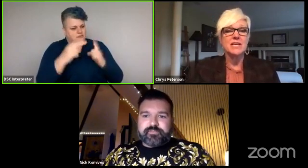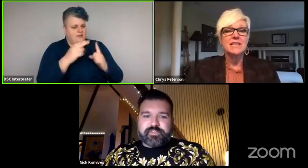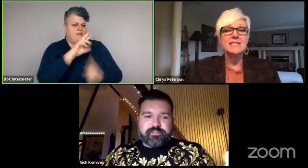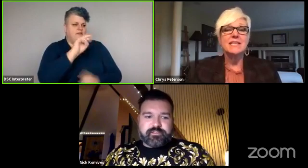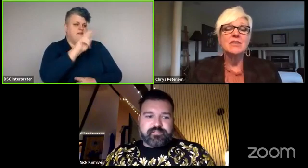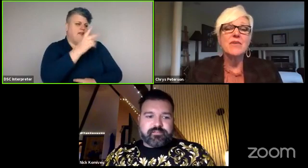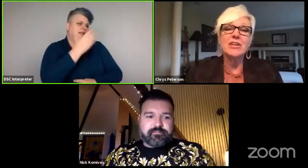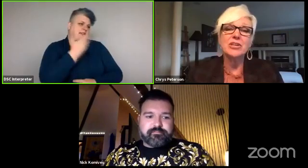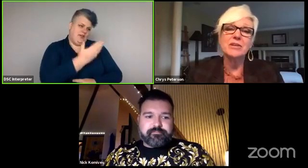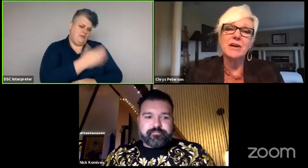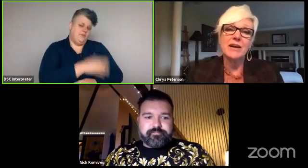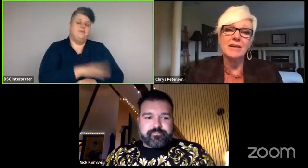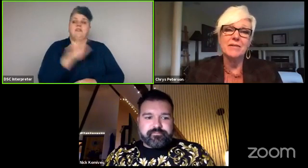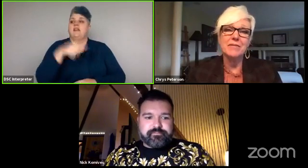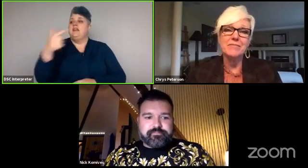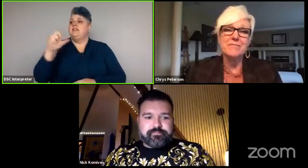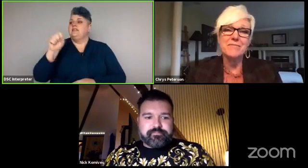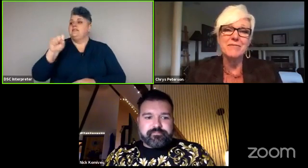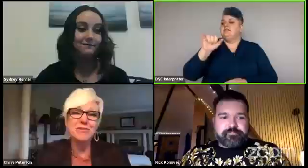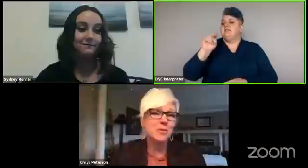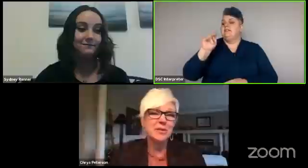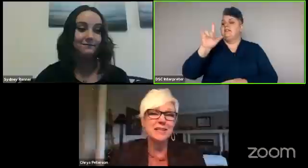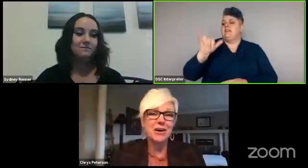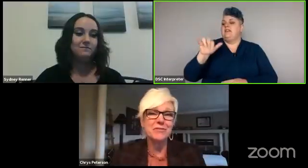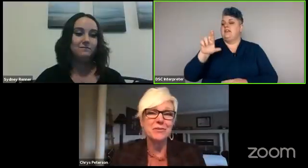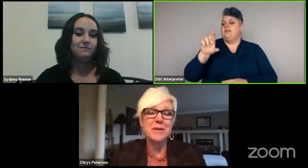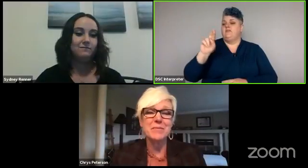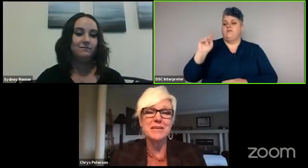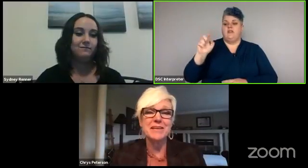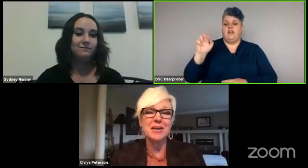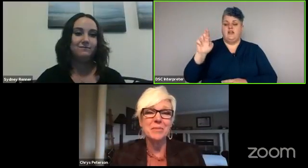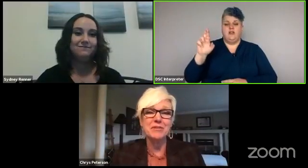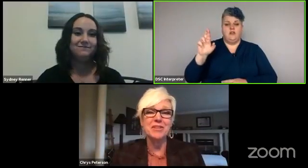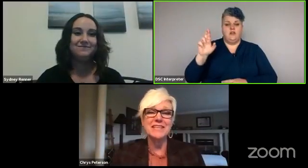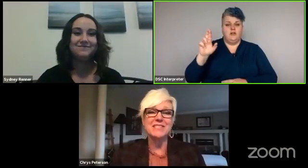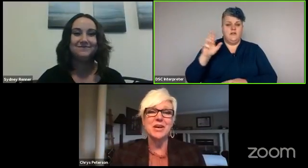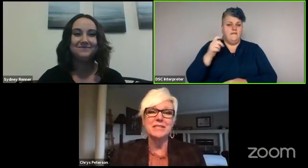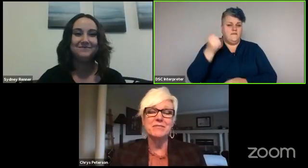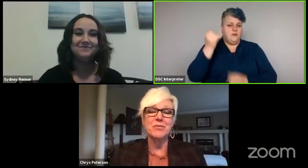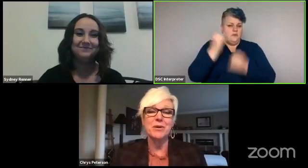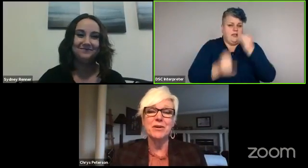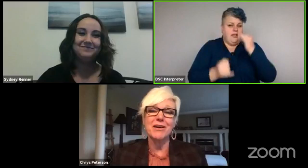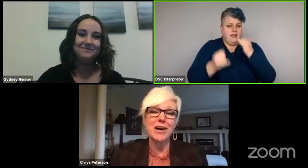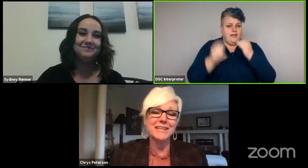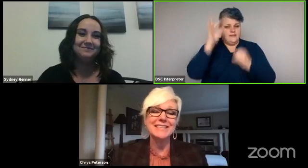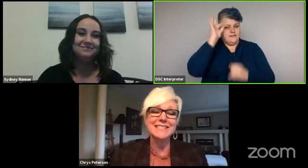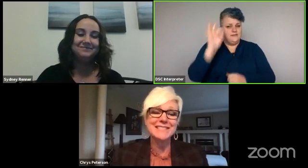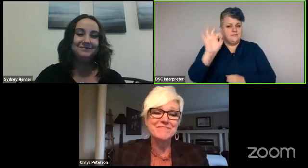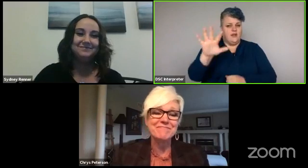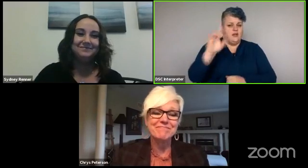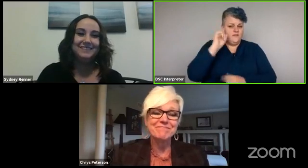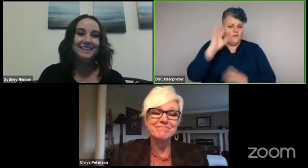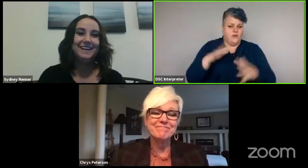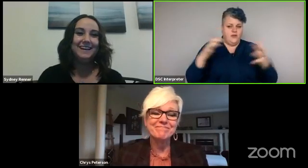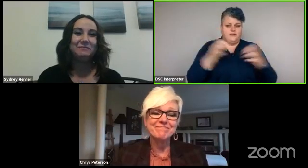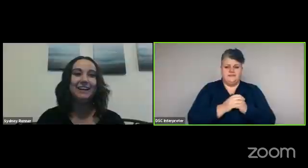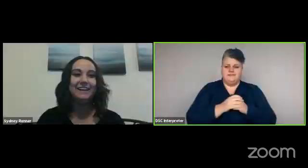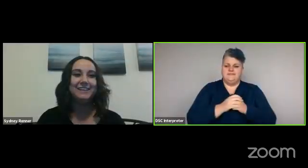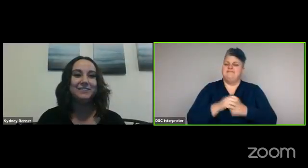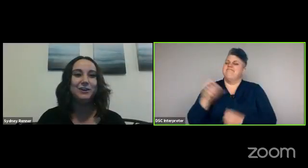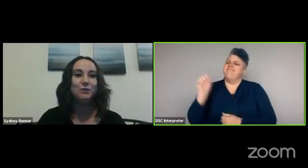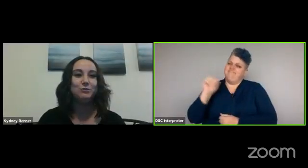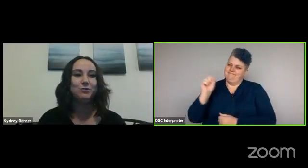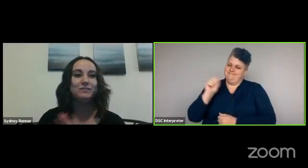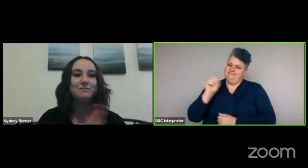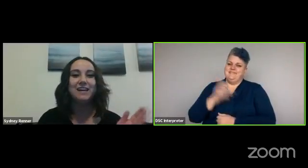much. Sydney Renner, if you would offer maybe a couple of last thoughts for our audience. Yeah, I'm glad